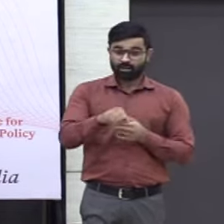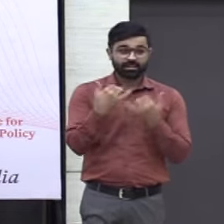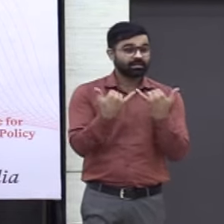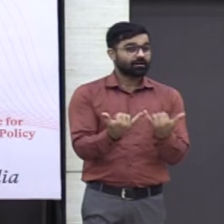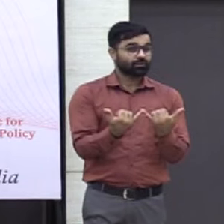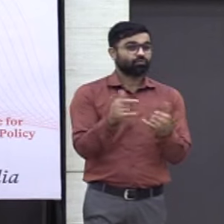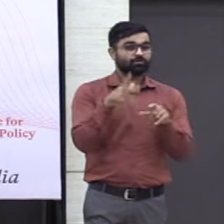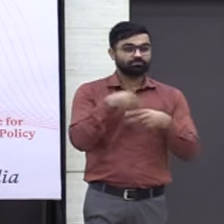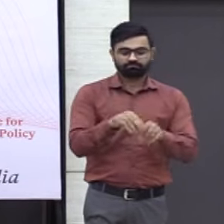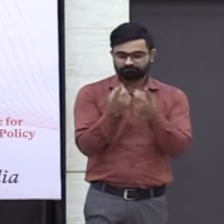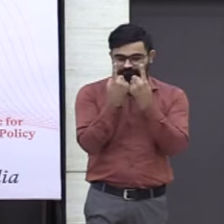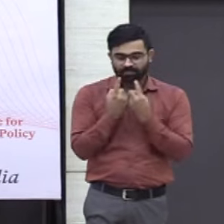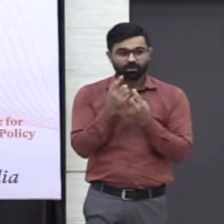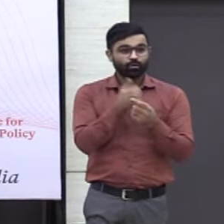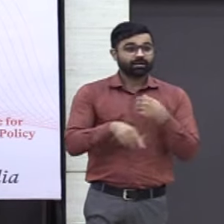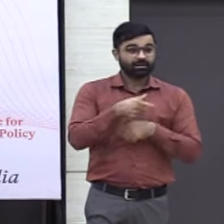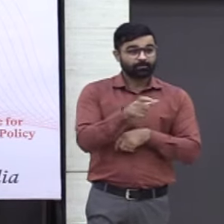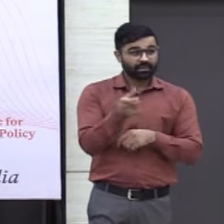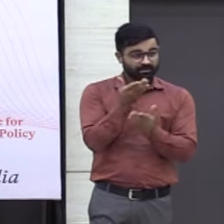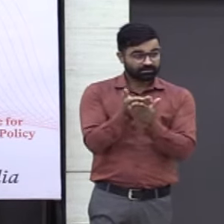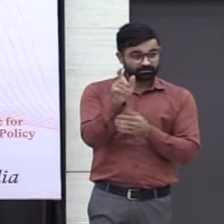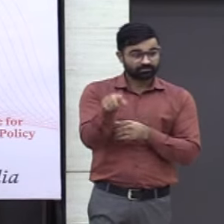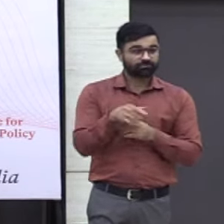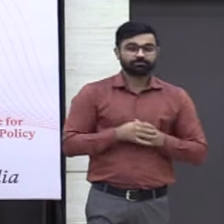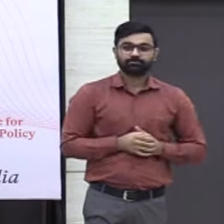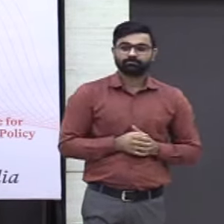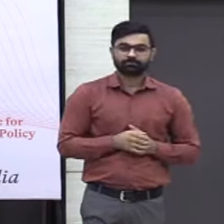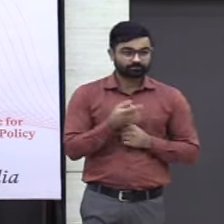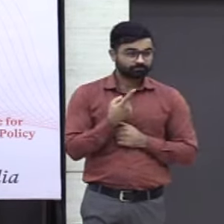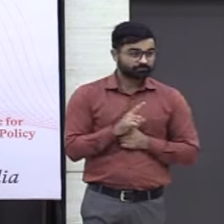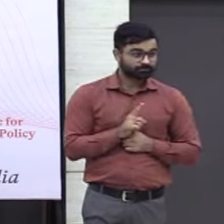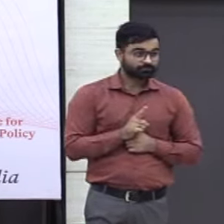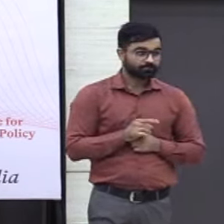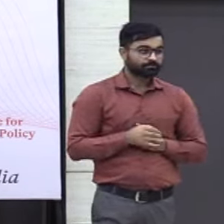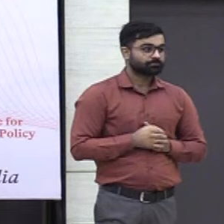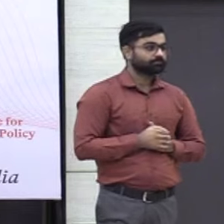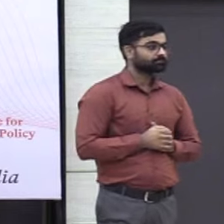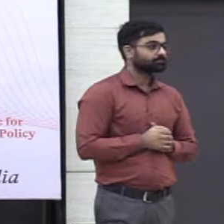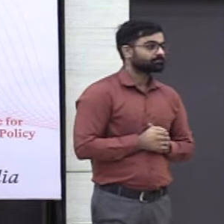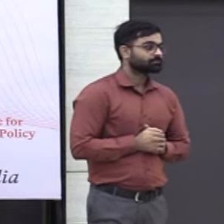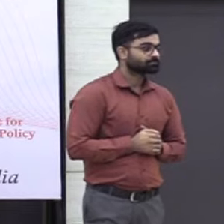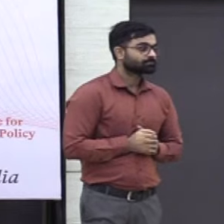now you can investigate an offense, right?